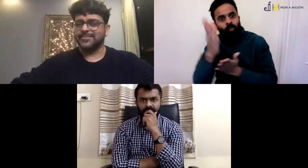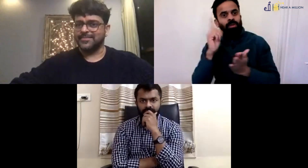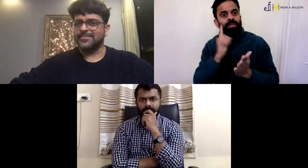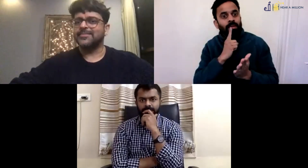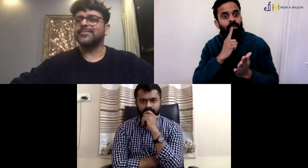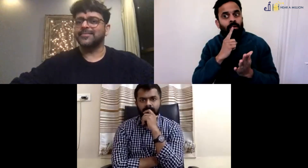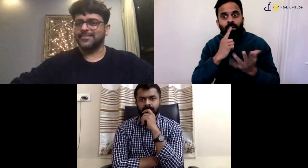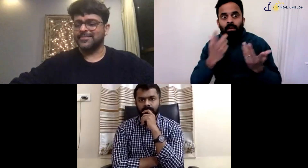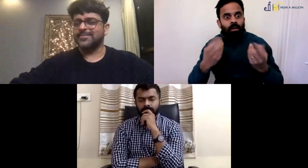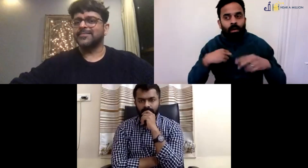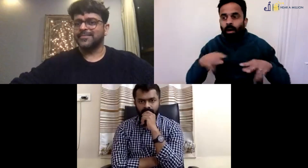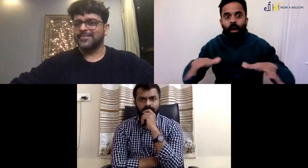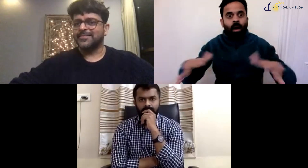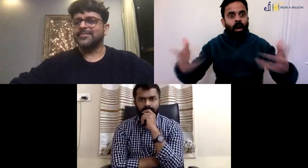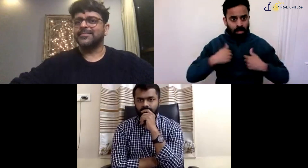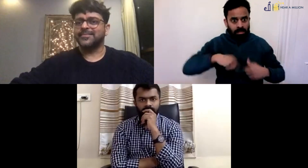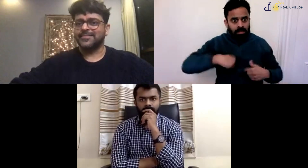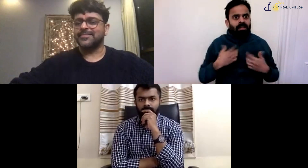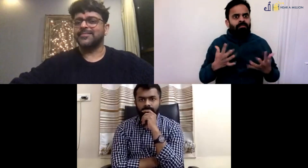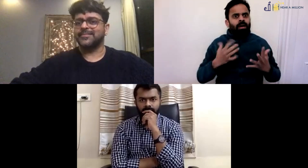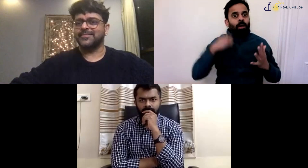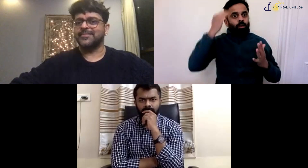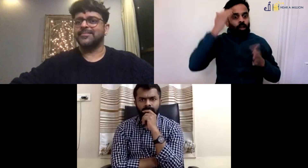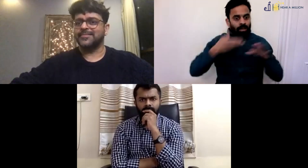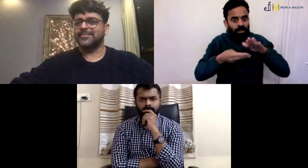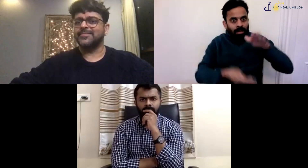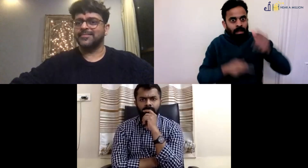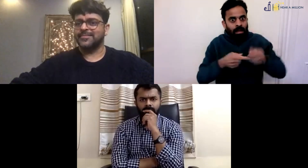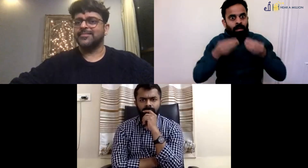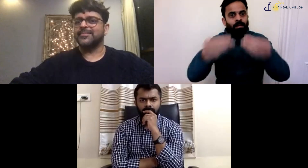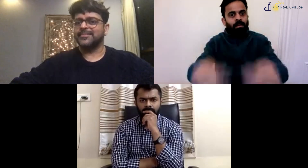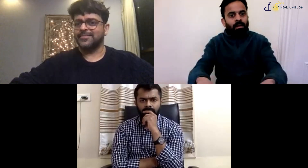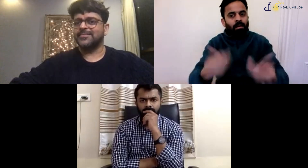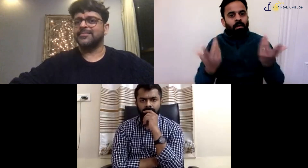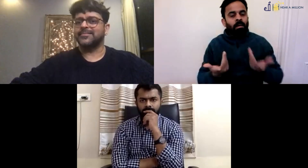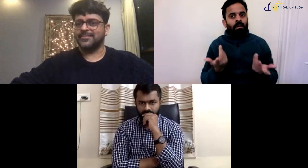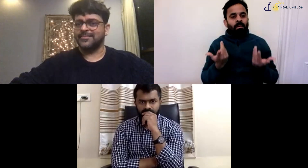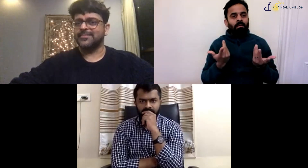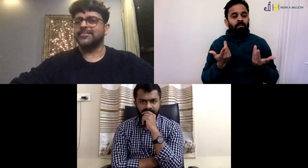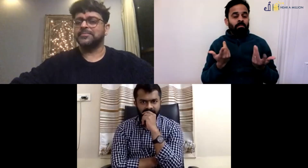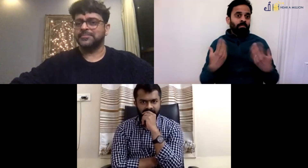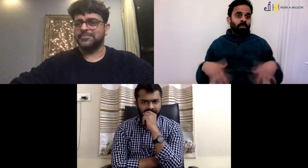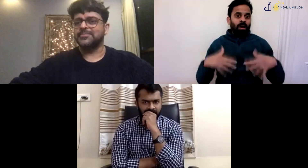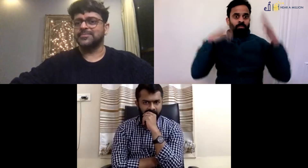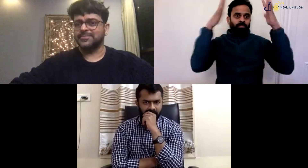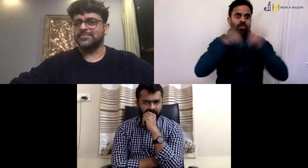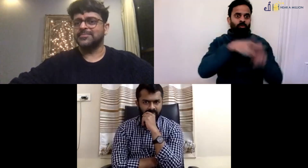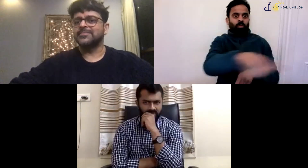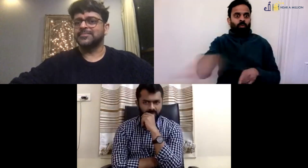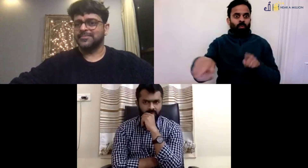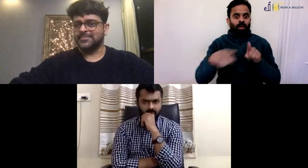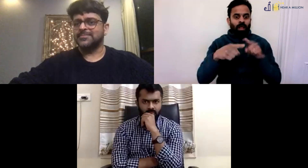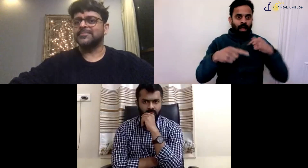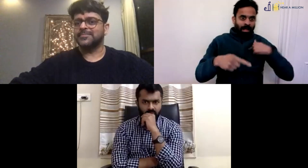dance through Deaf Way, and I think it's not just one person's knowledge which is shared,